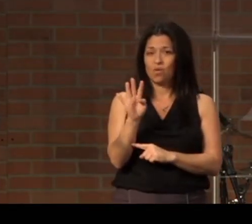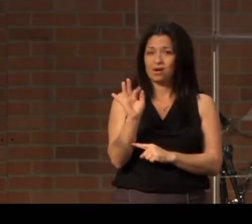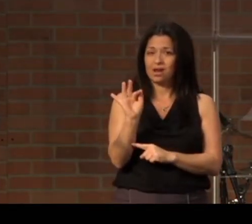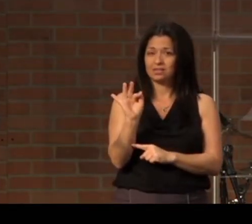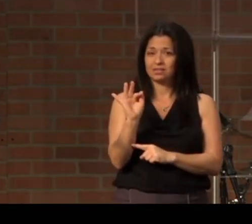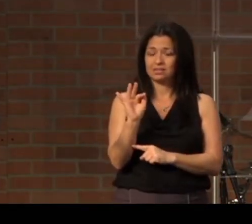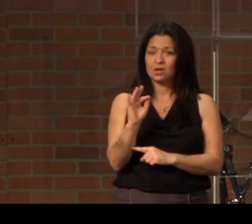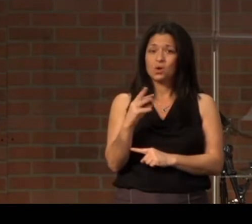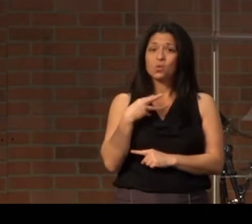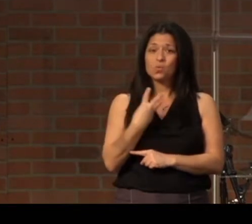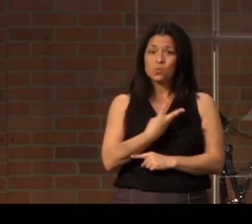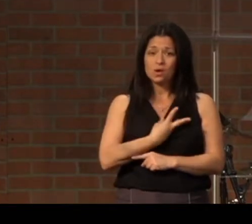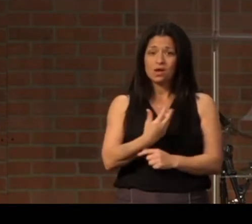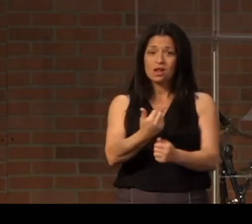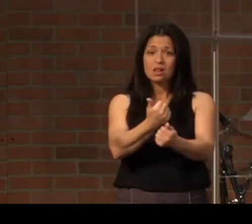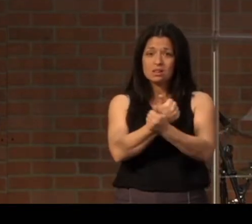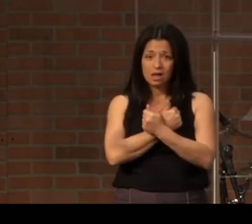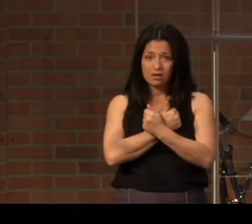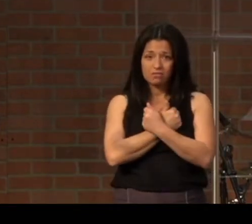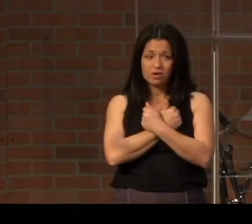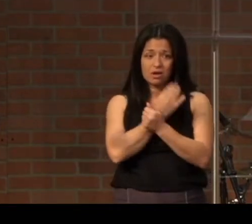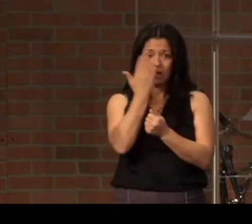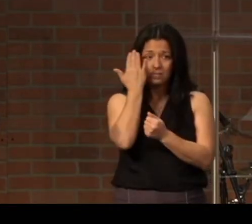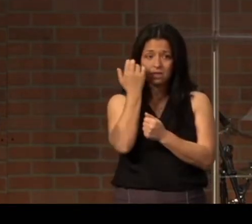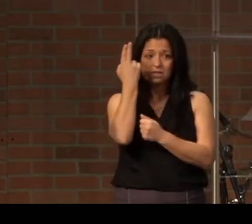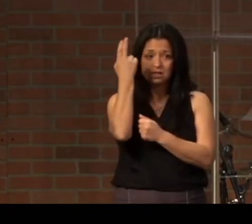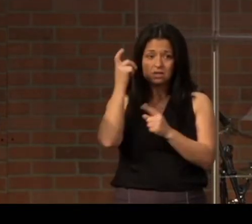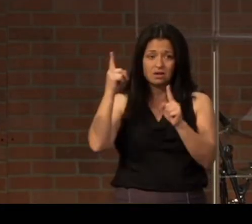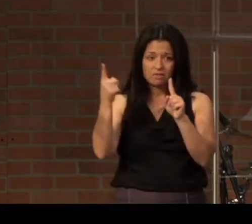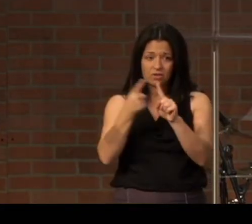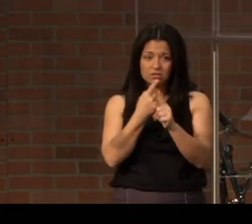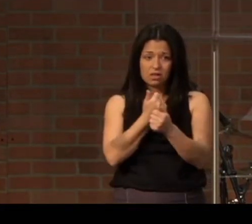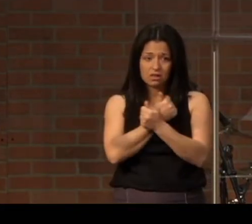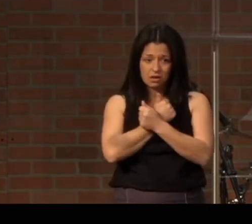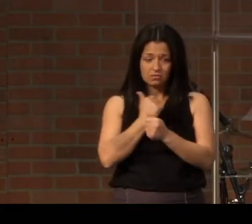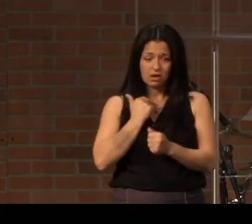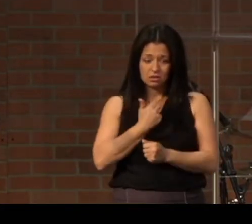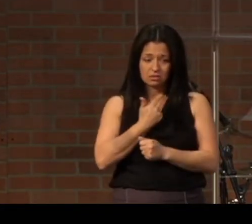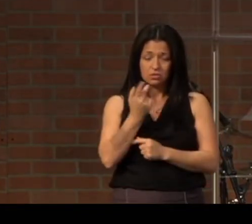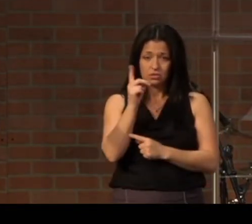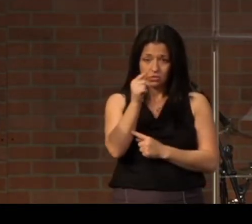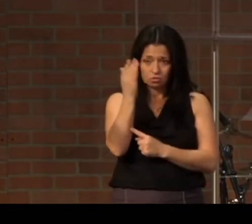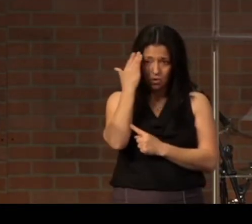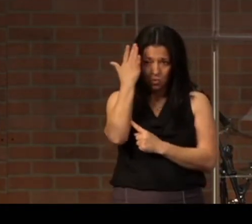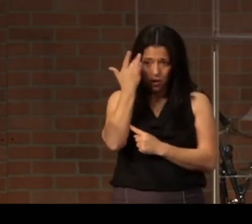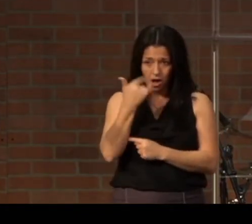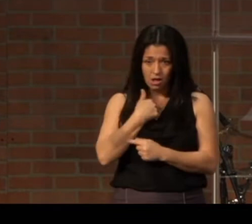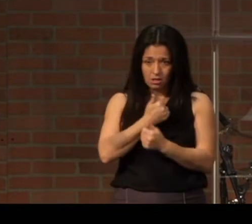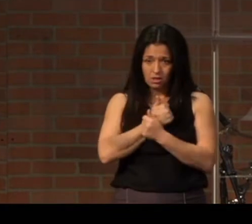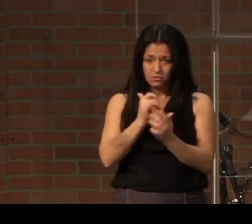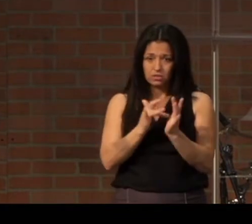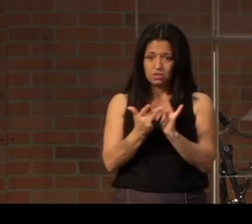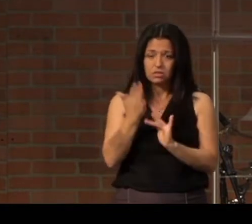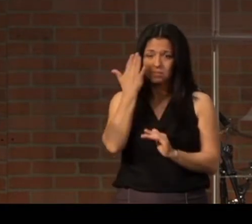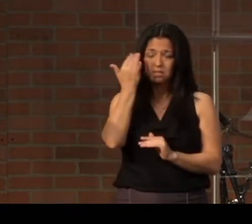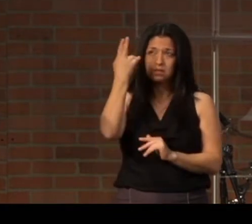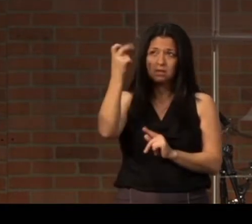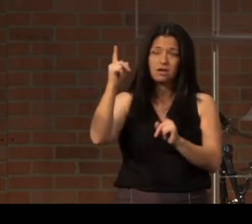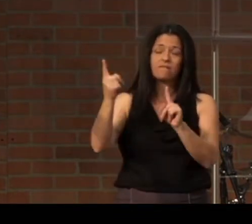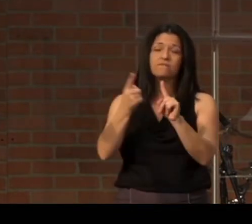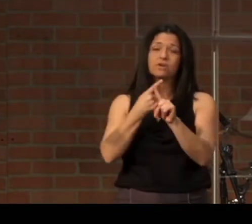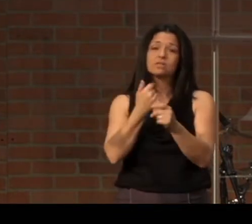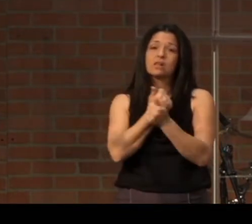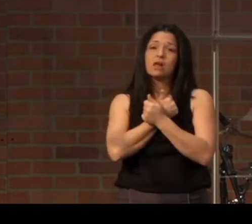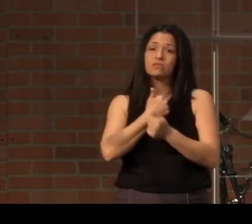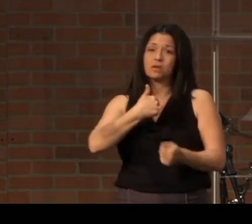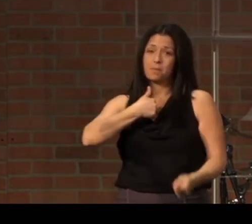We love because he first loved us. You know why I love Jesus? Because he first loved